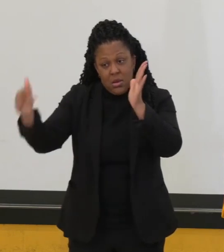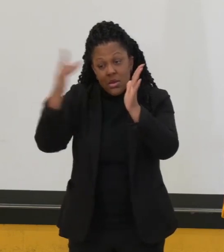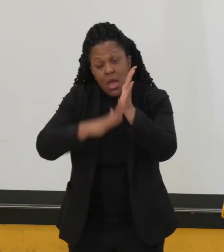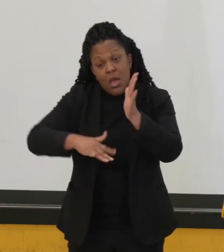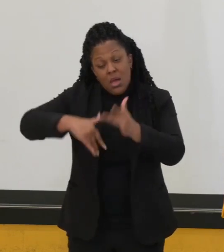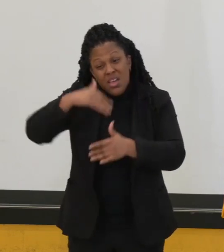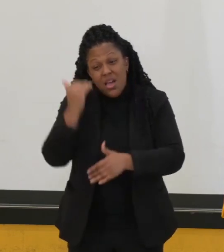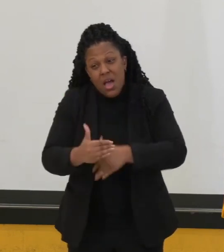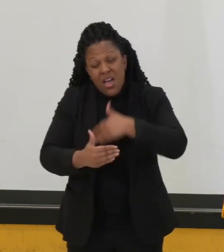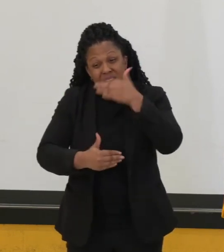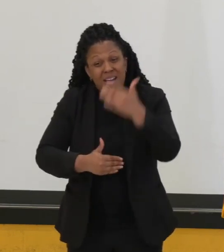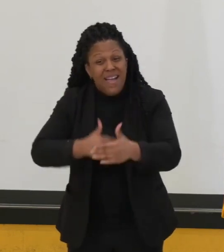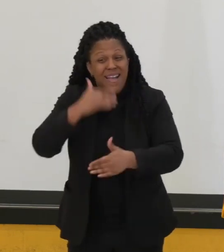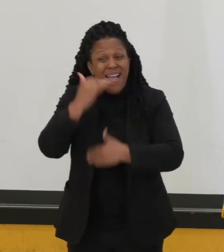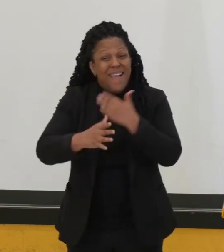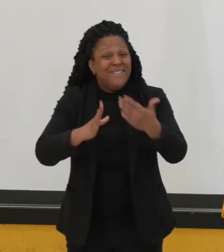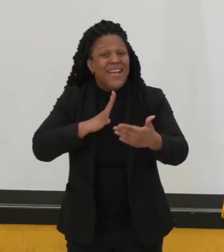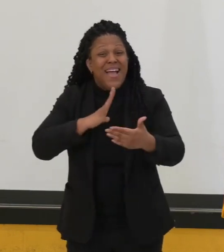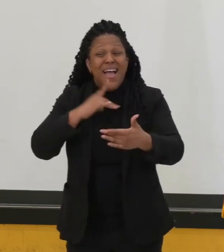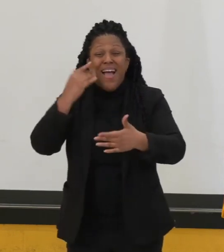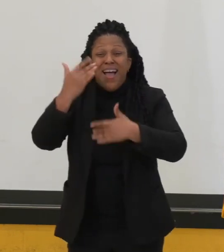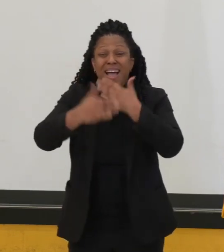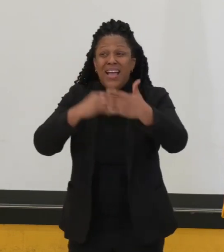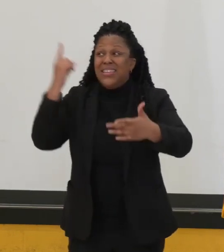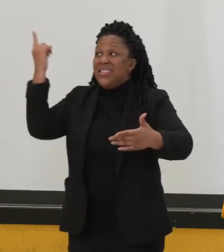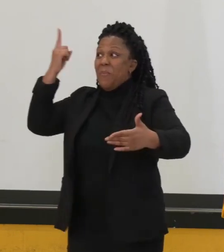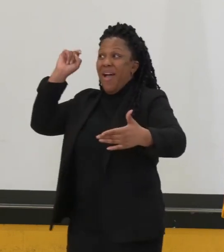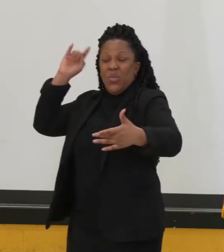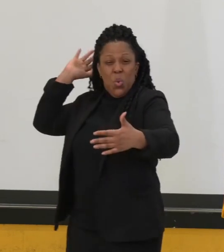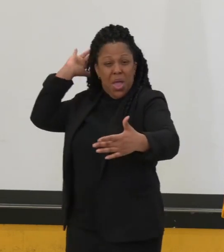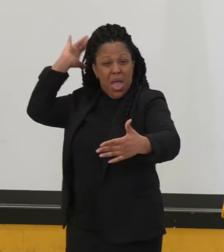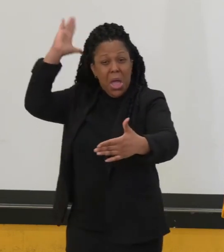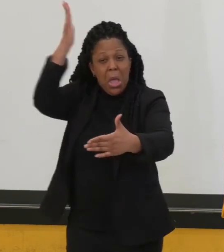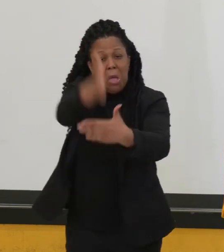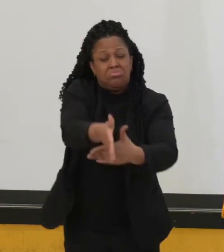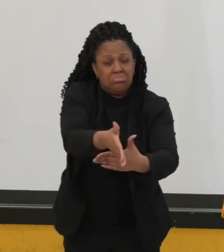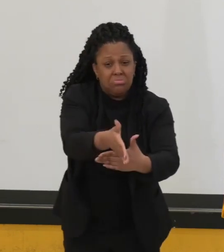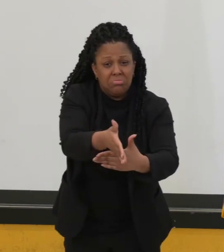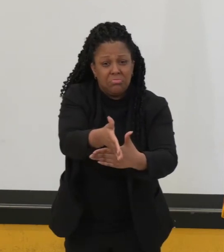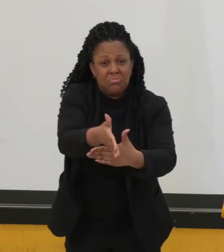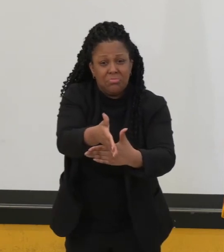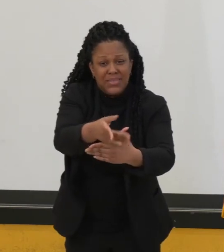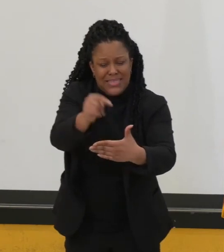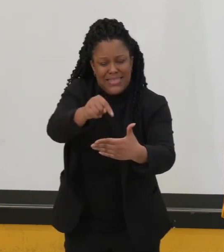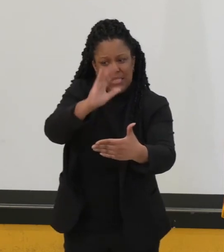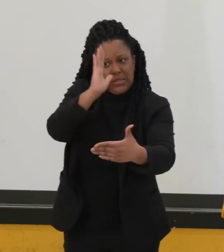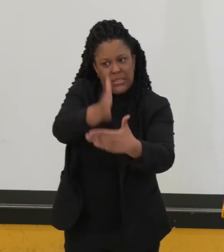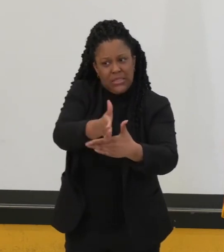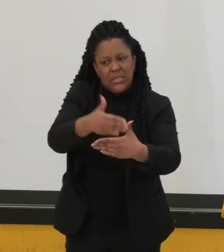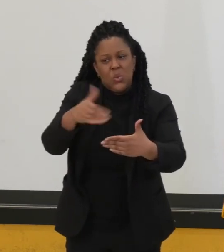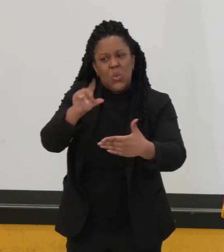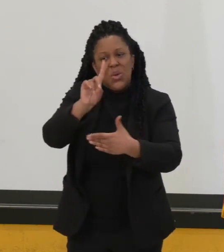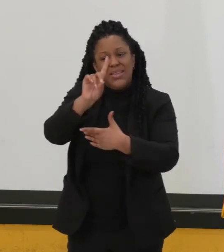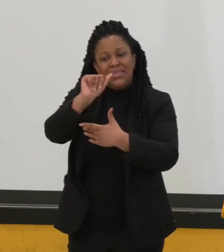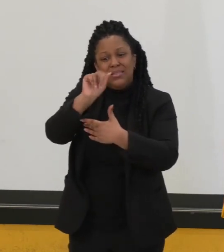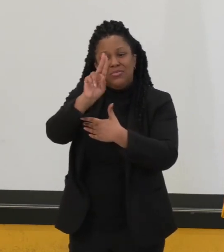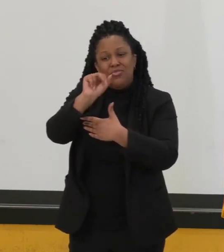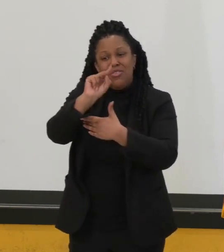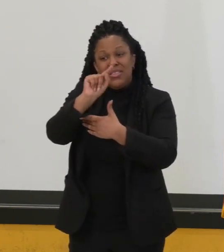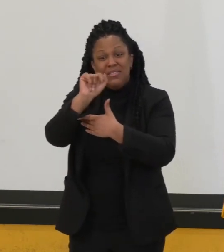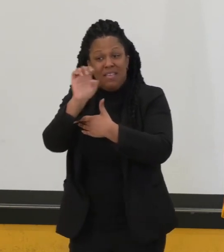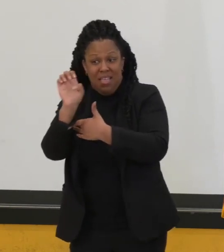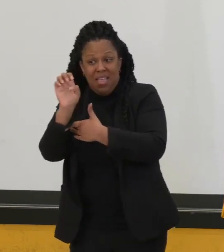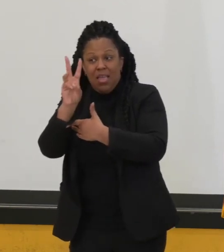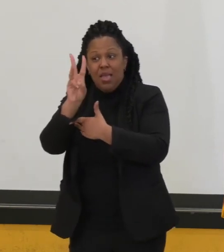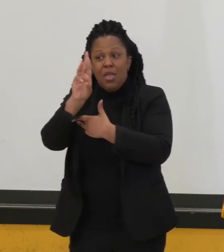know that Daunte Wright will not be the last name, will not be the last hashtag on this list until and